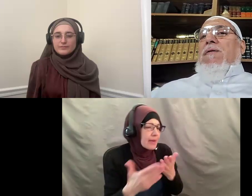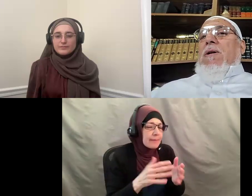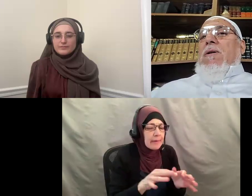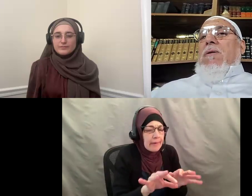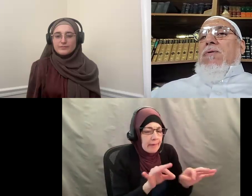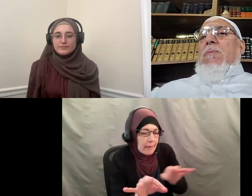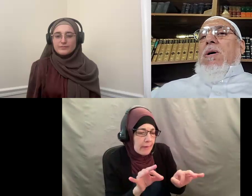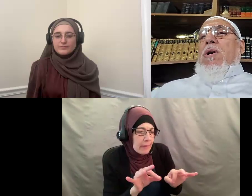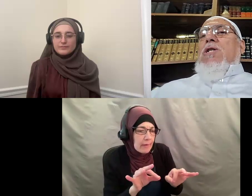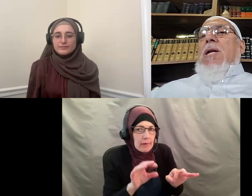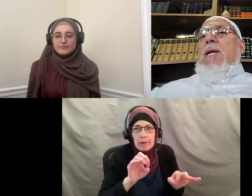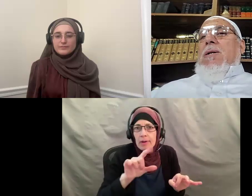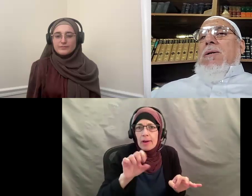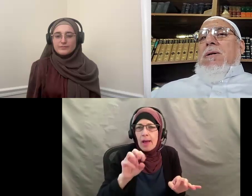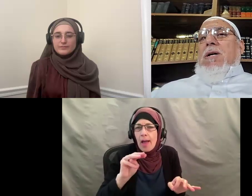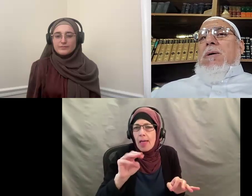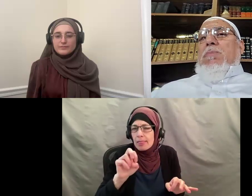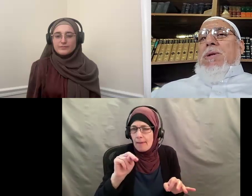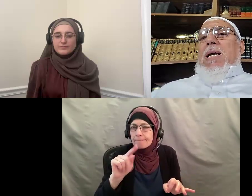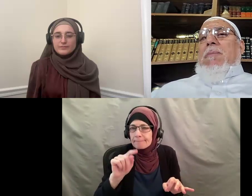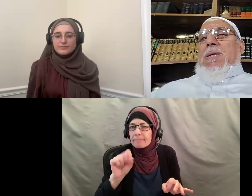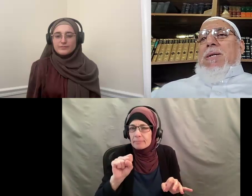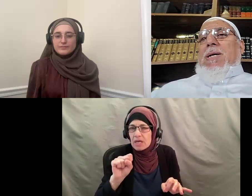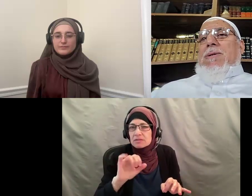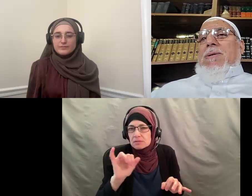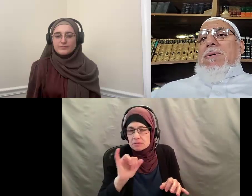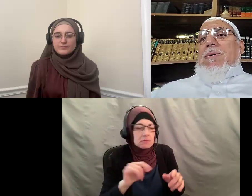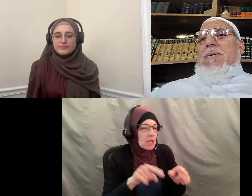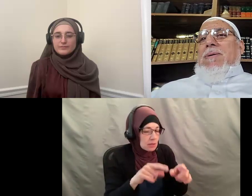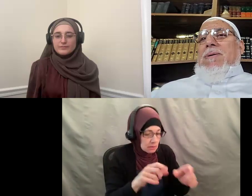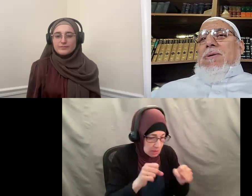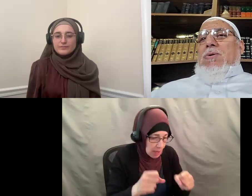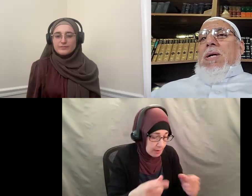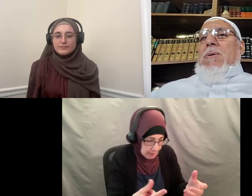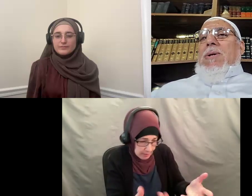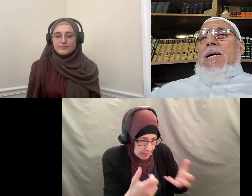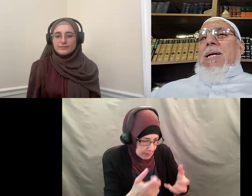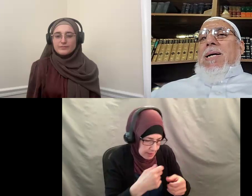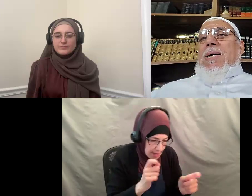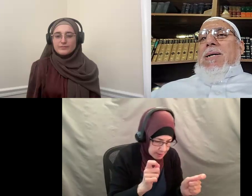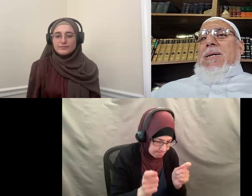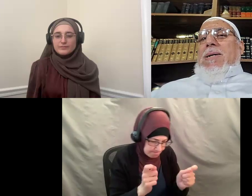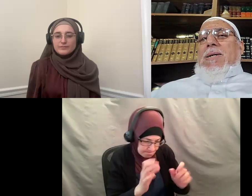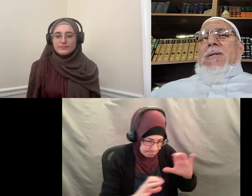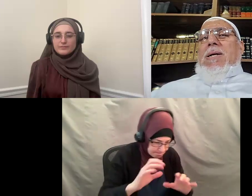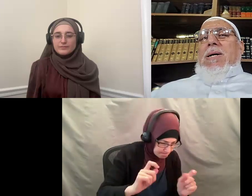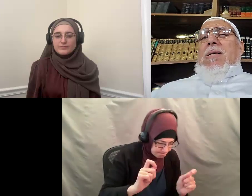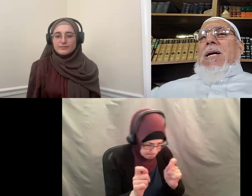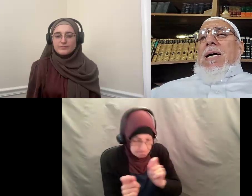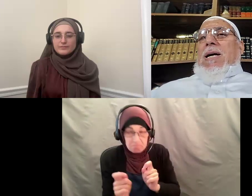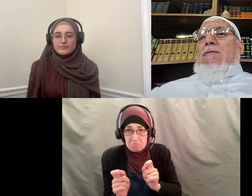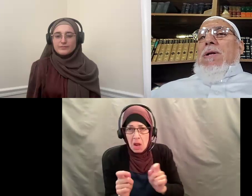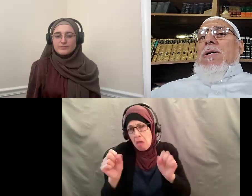is different from the original input elements in it. So Allah subhanahu wa ta'ala is telling